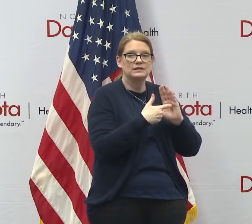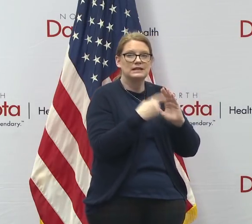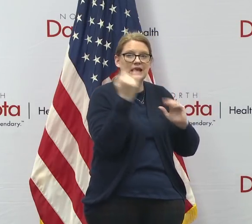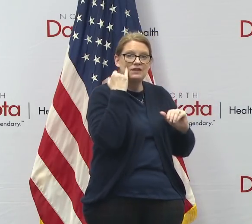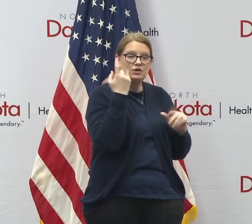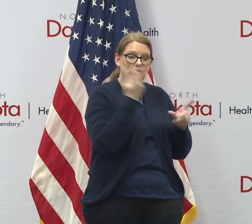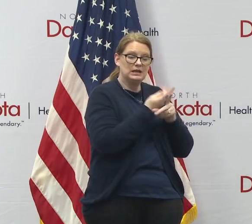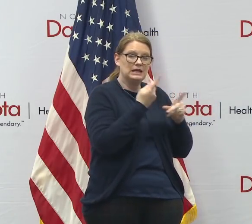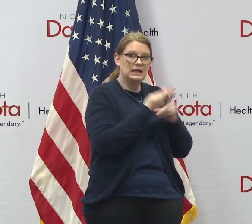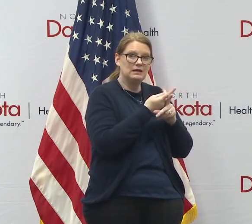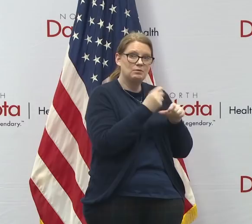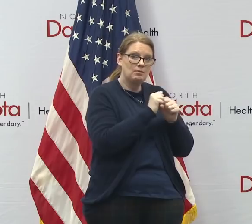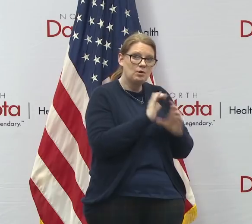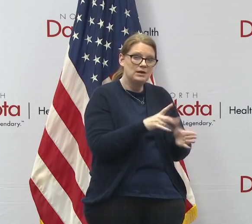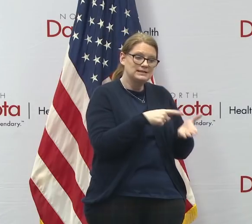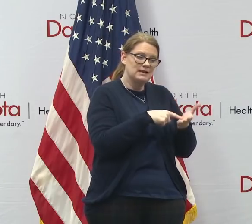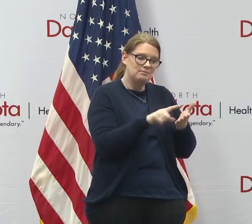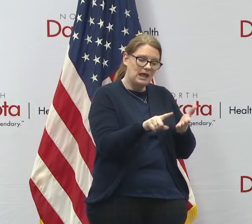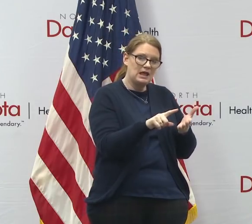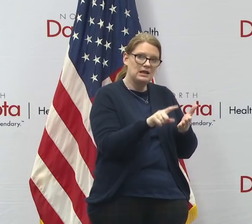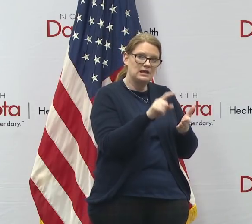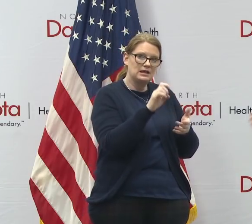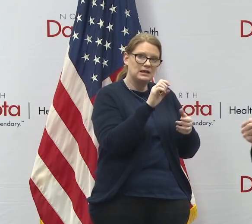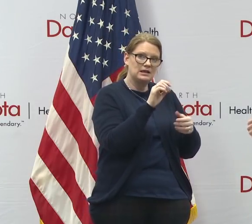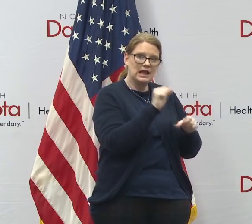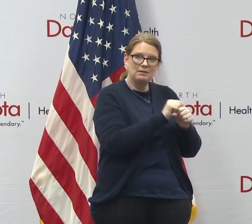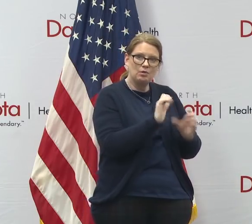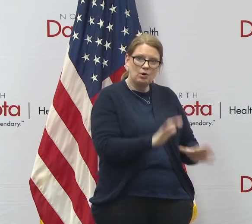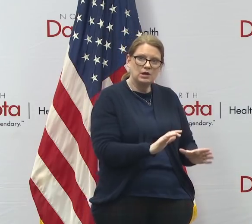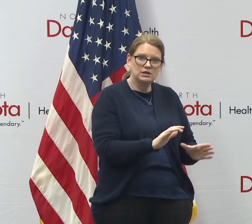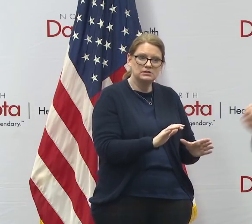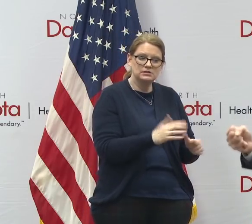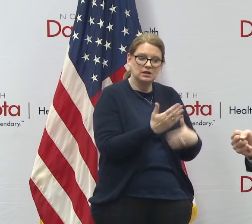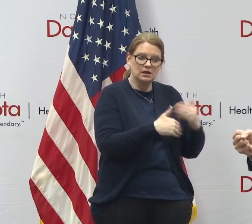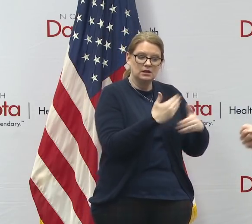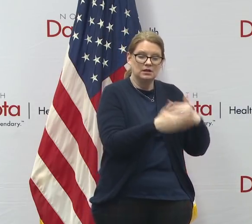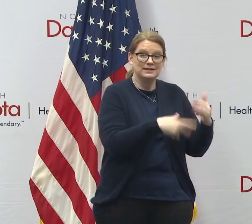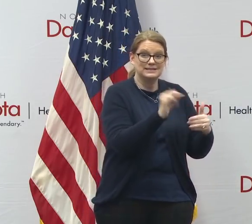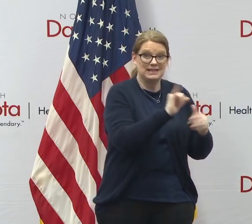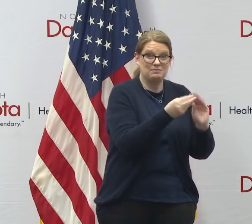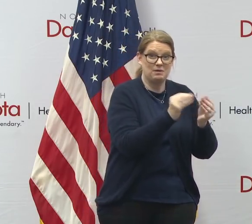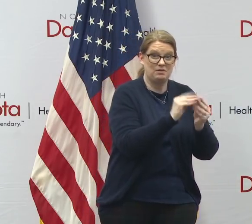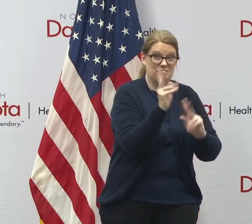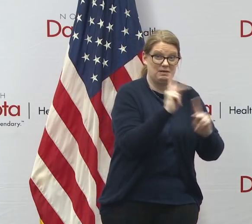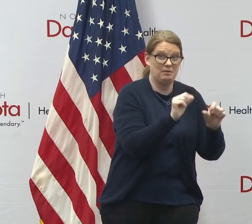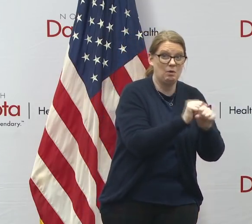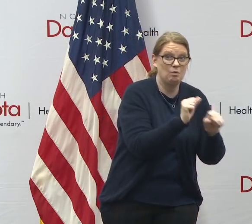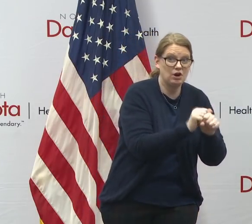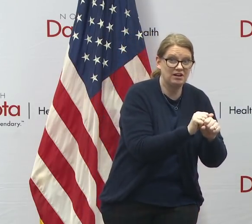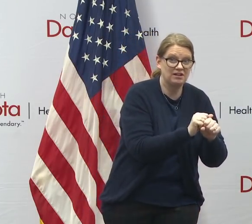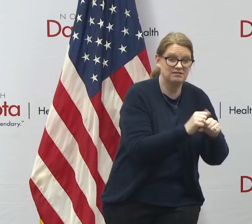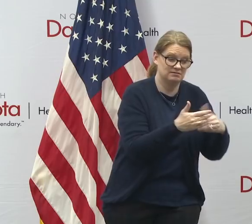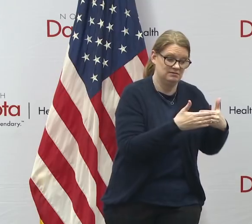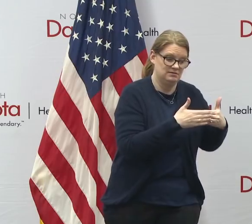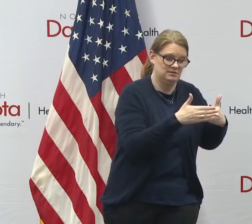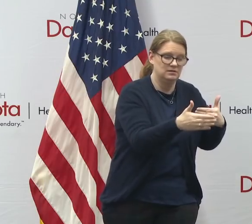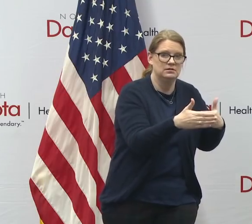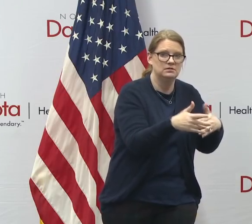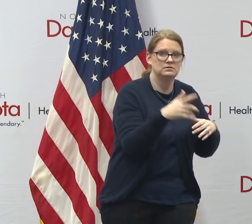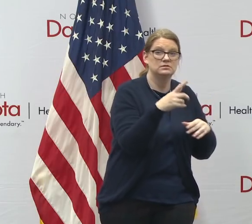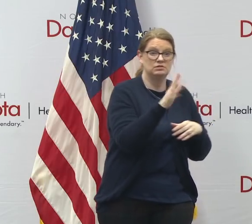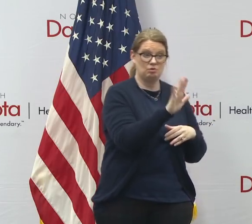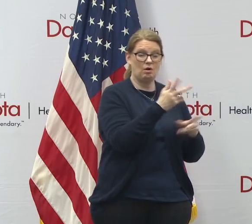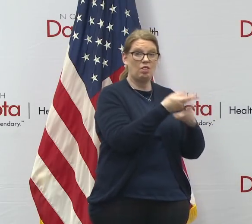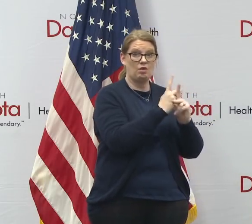as you keep your employees and pay your employees, and coming out the back end, you got the same number of employees you had going in the front end, you could have a forgivable